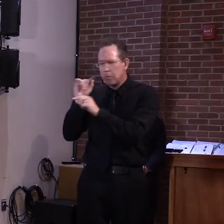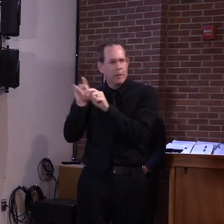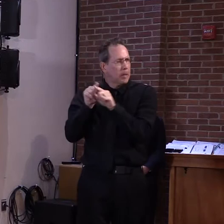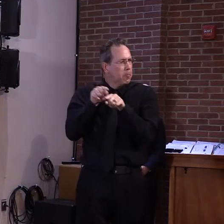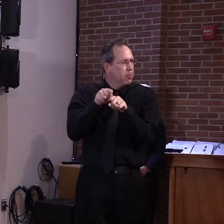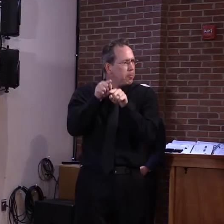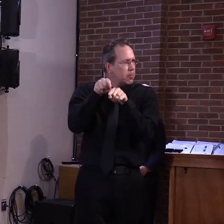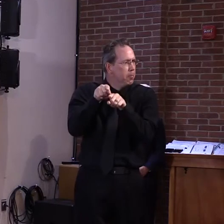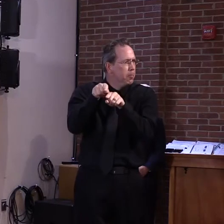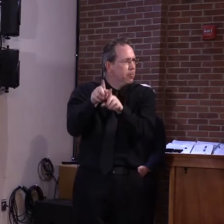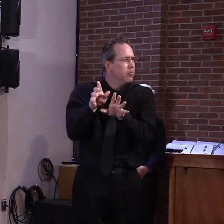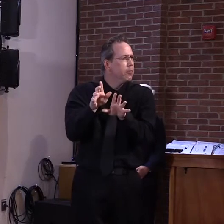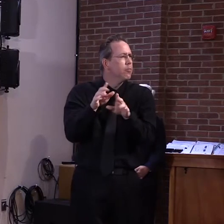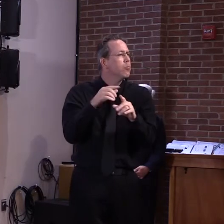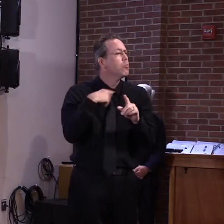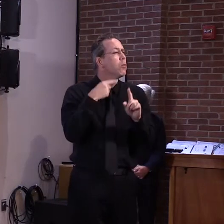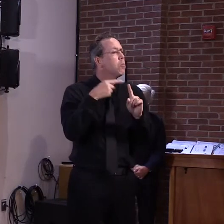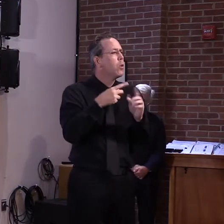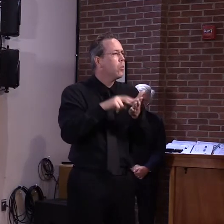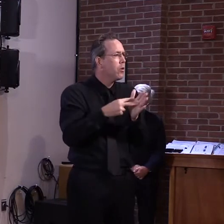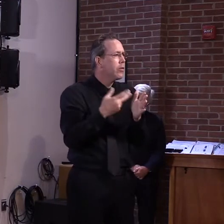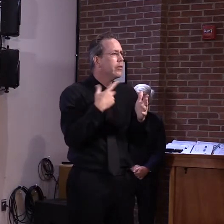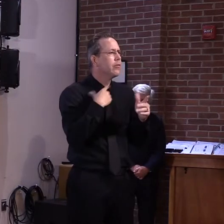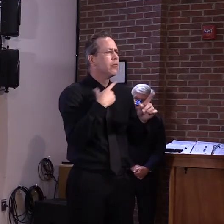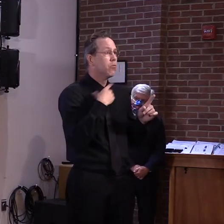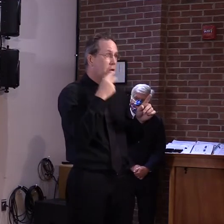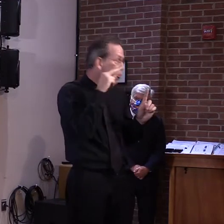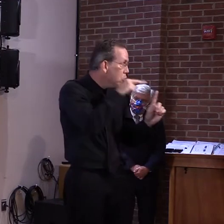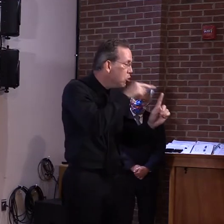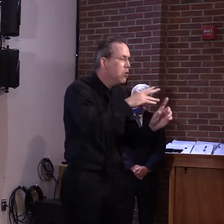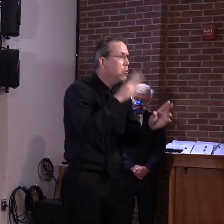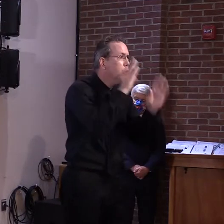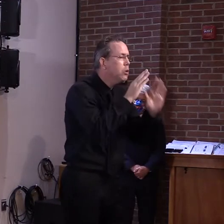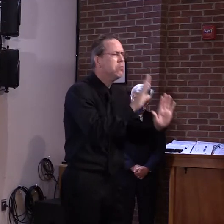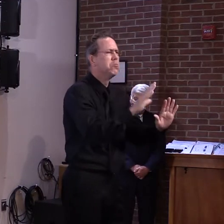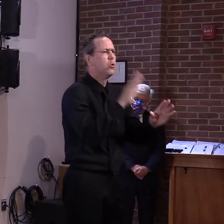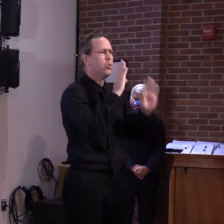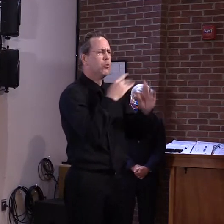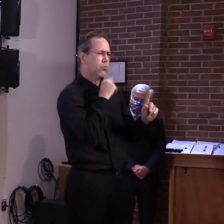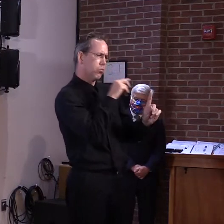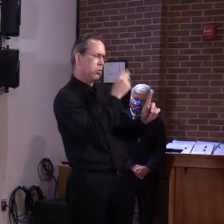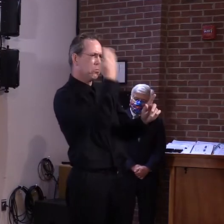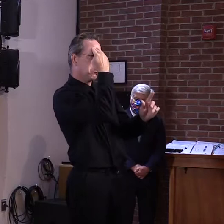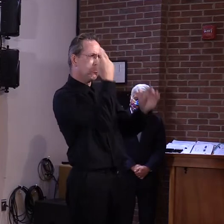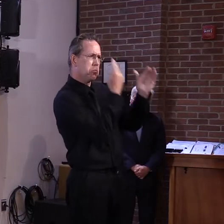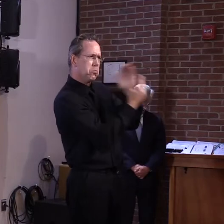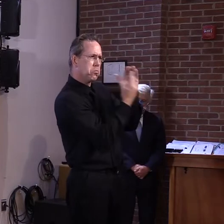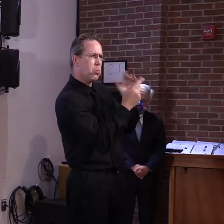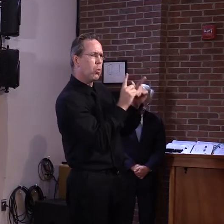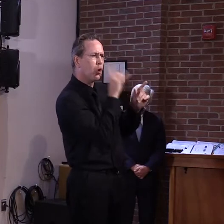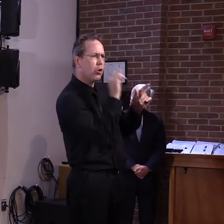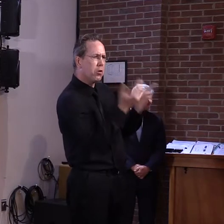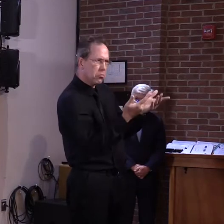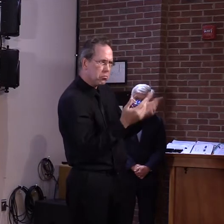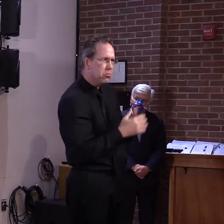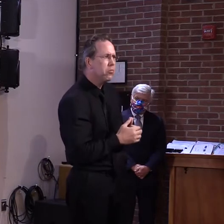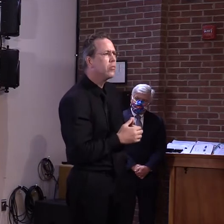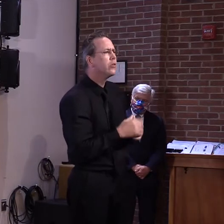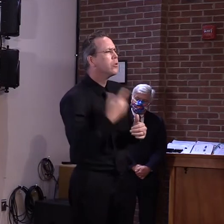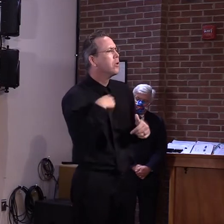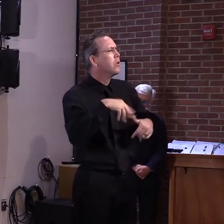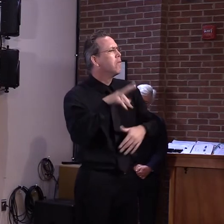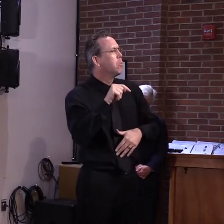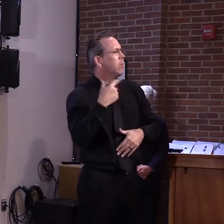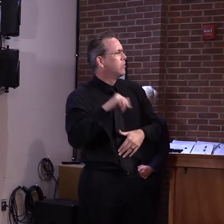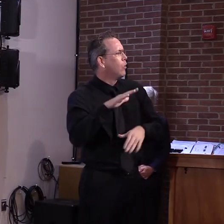They're really reinforcing, I think, of the message that the low prevalence that we're seeing in Vermont should really be to